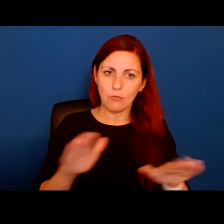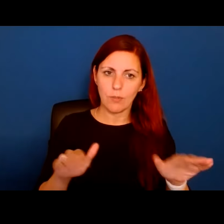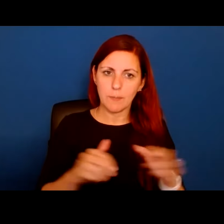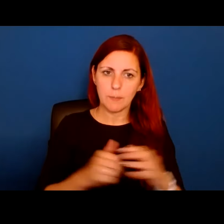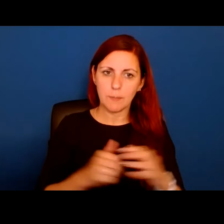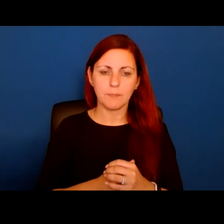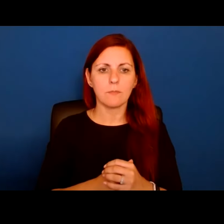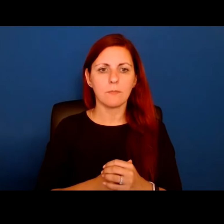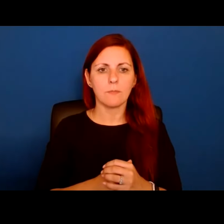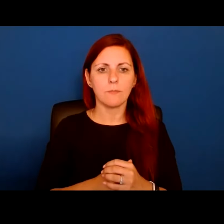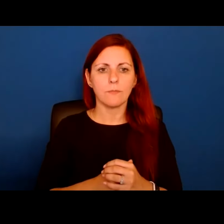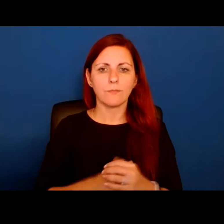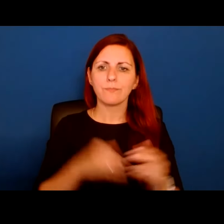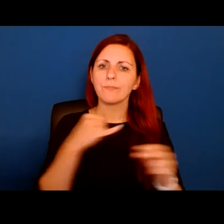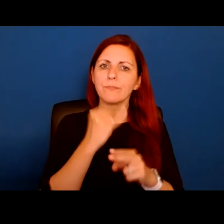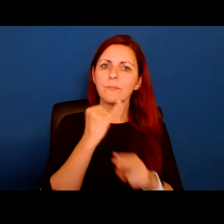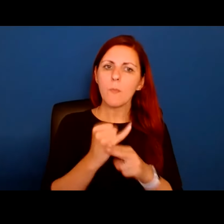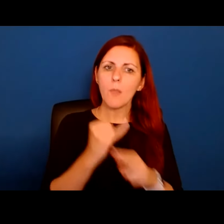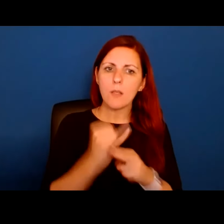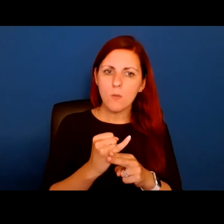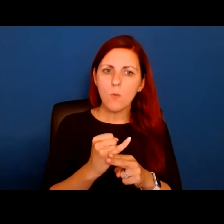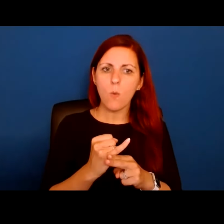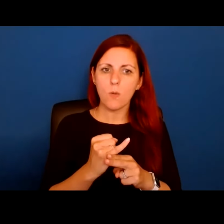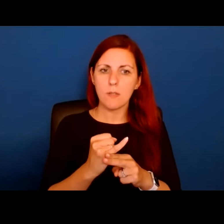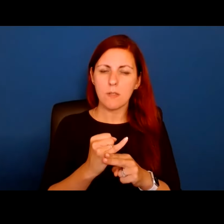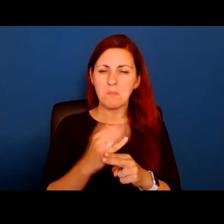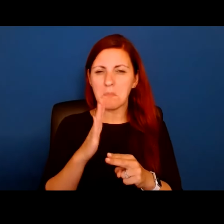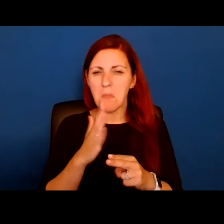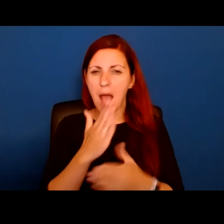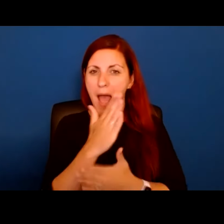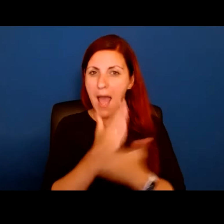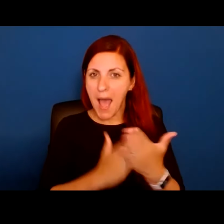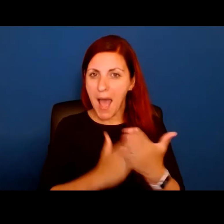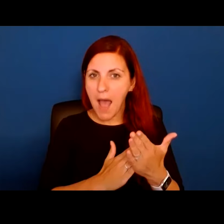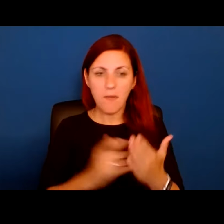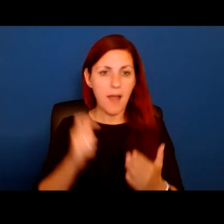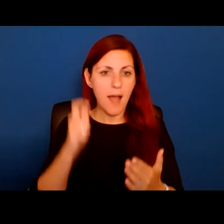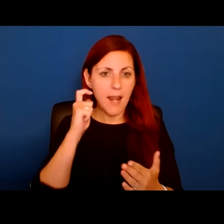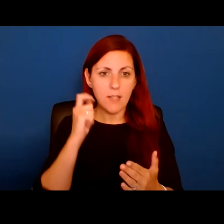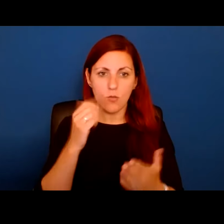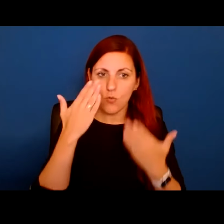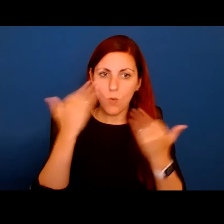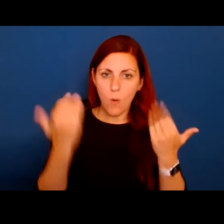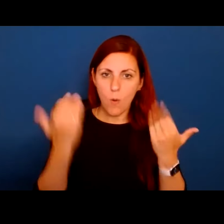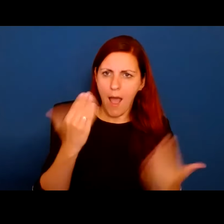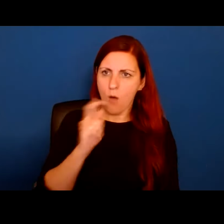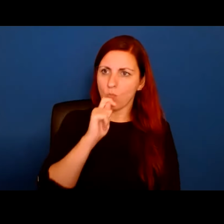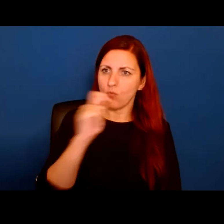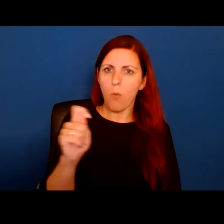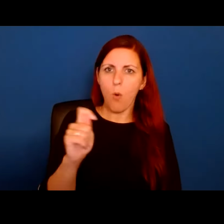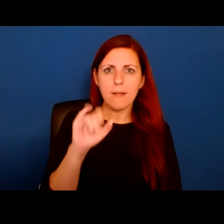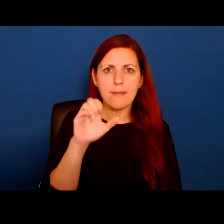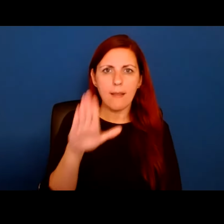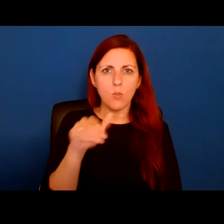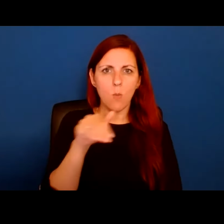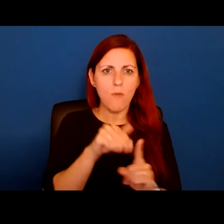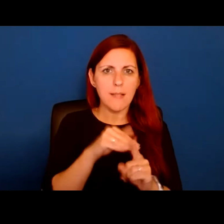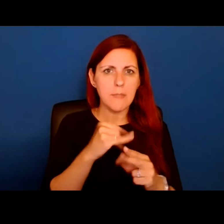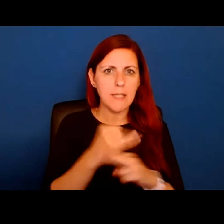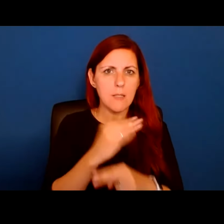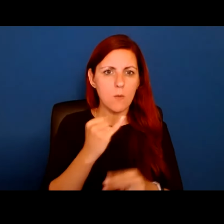Within the schools, nearly half of adolescents don't know, do not know how to report sexual harassment schools and nearly three quarters